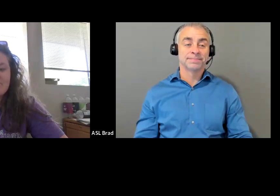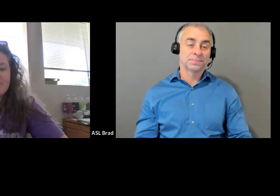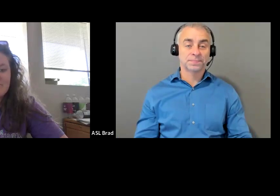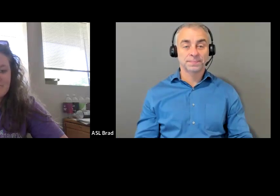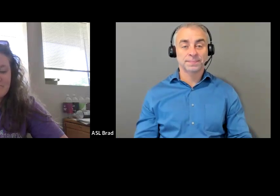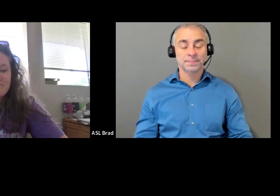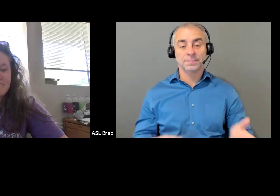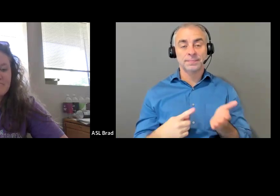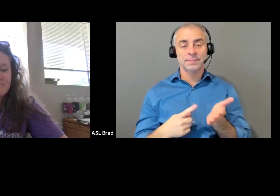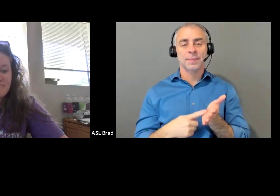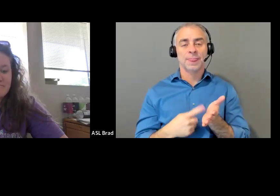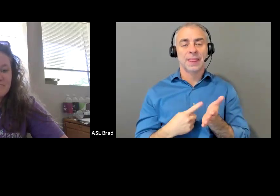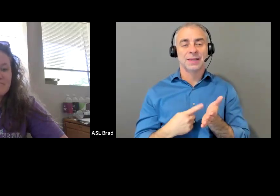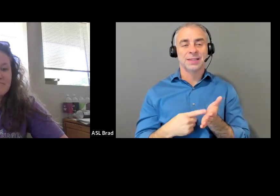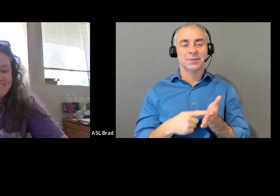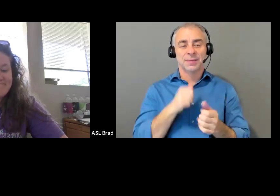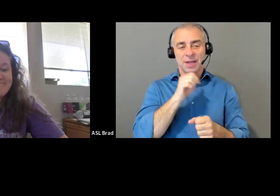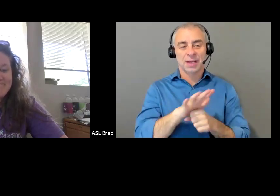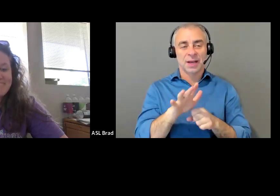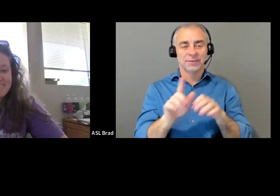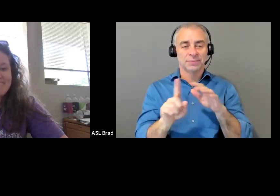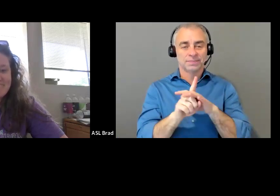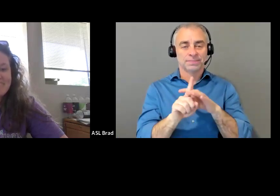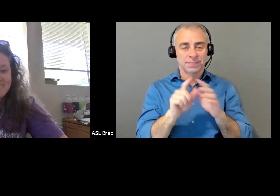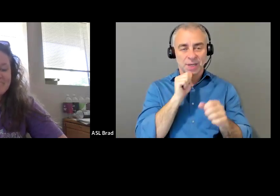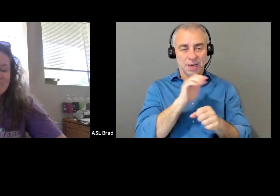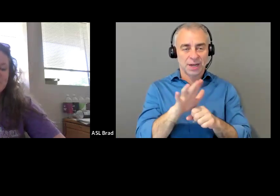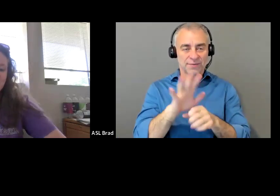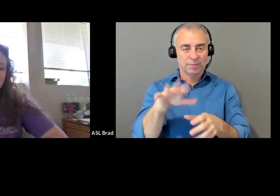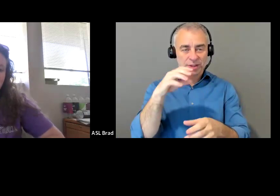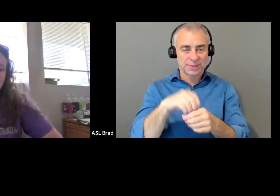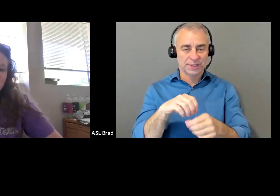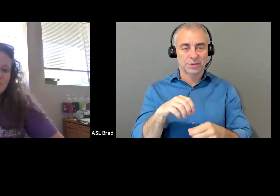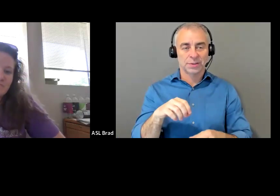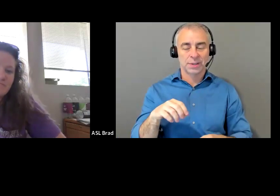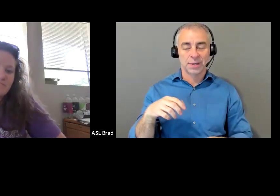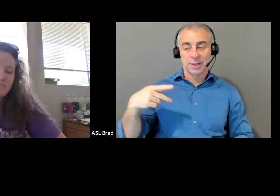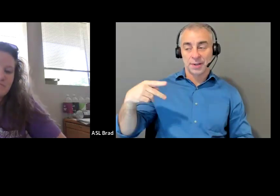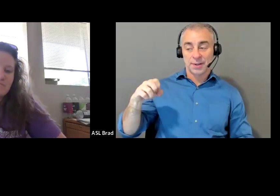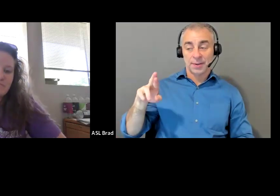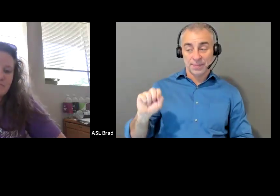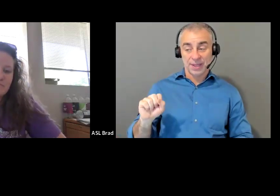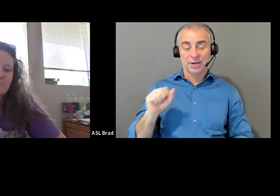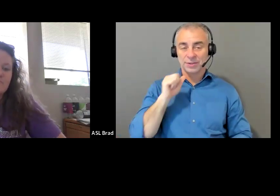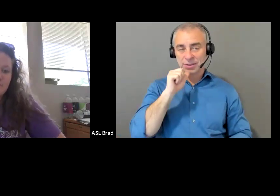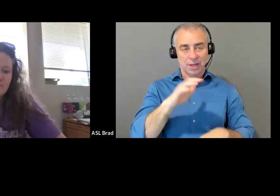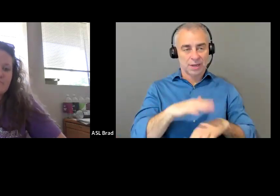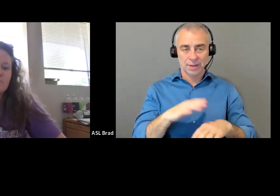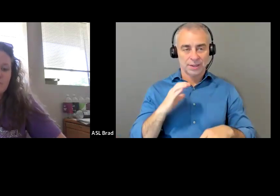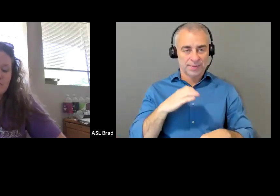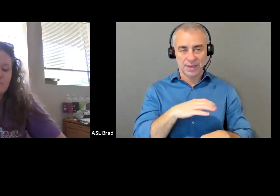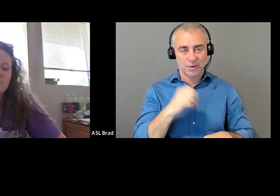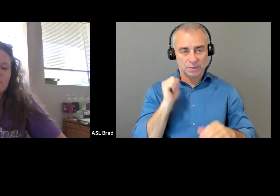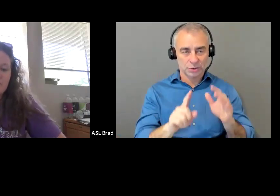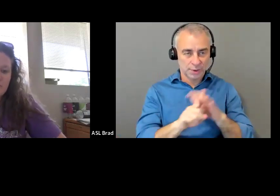Sometimes I think we have difficulty with turnout as far as participating in committees with peers. Even with our adult consumers can be difficult.